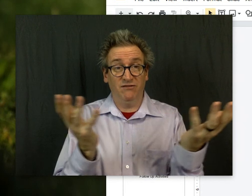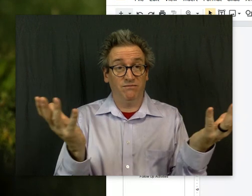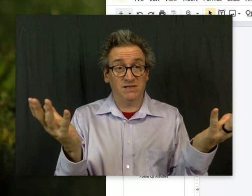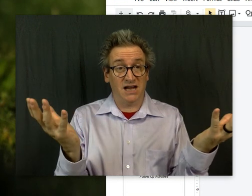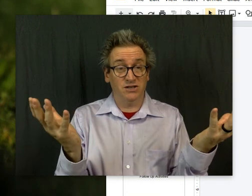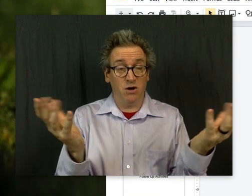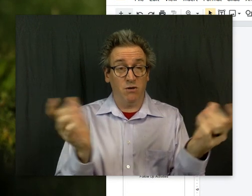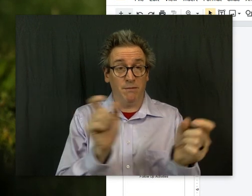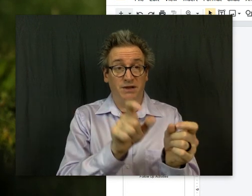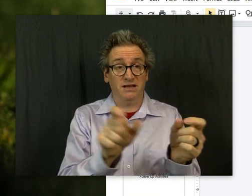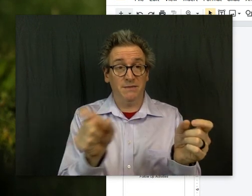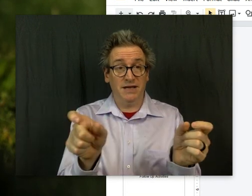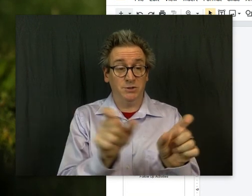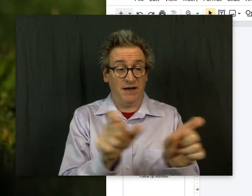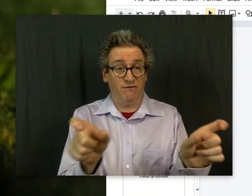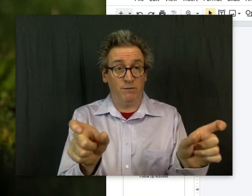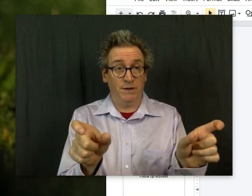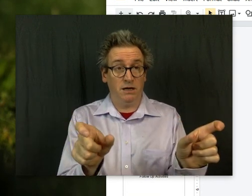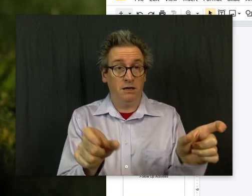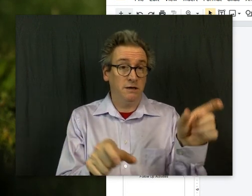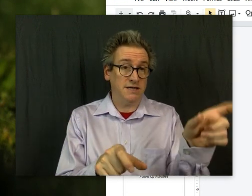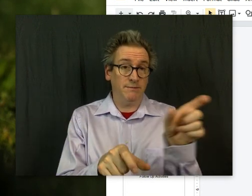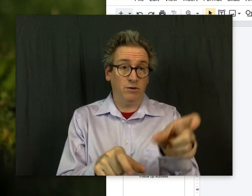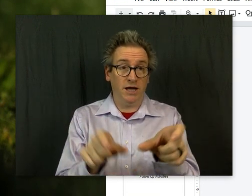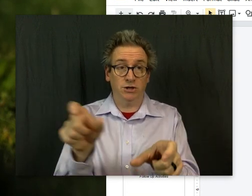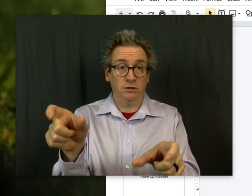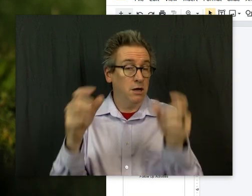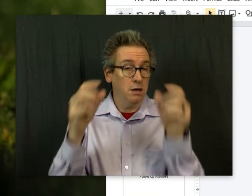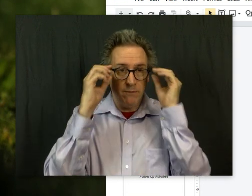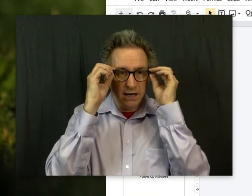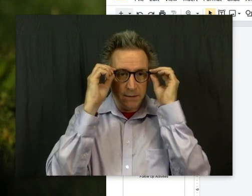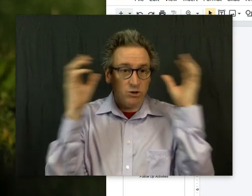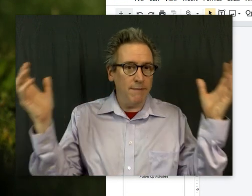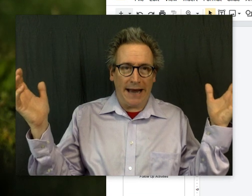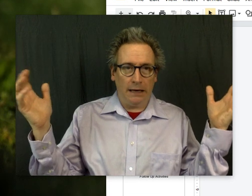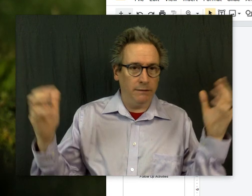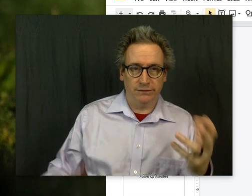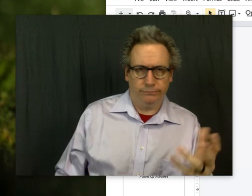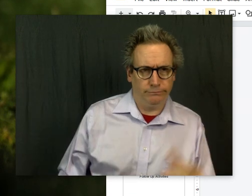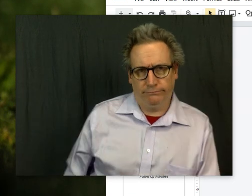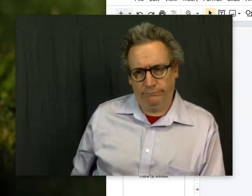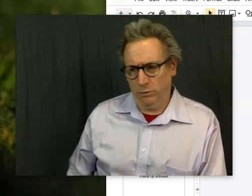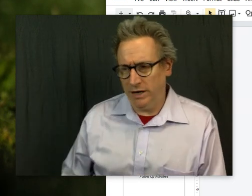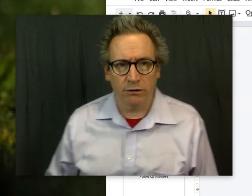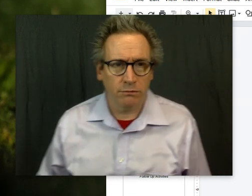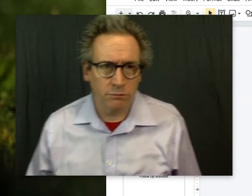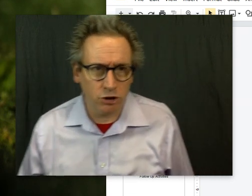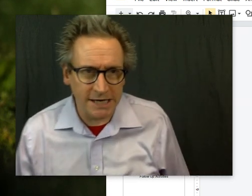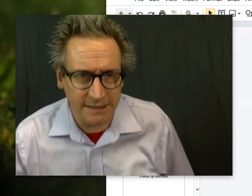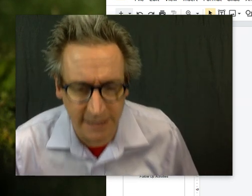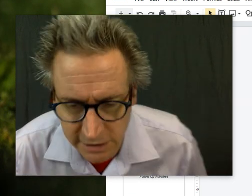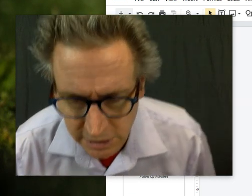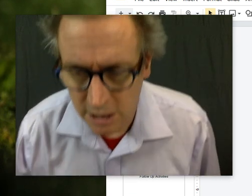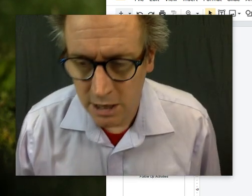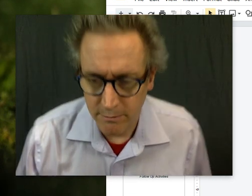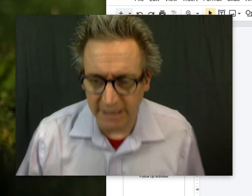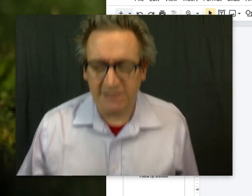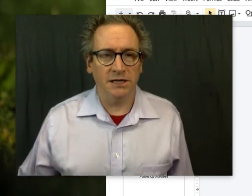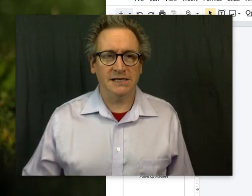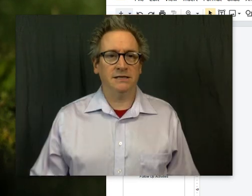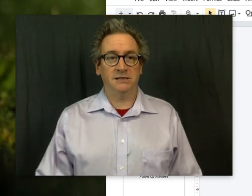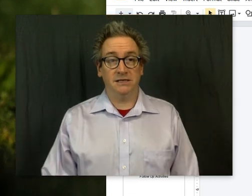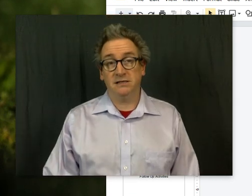any signs you know and plug them into that formula. Time, location. Make it up. Do a Mad Libs. Whatever. Crazy things.